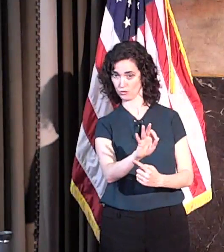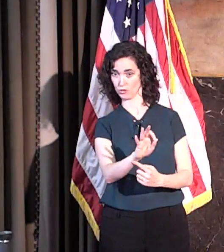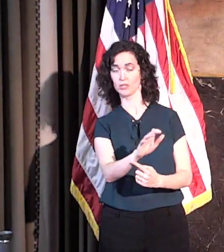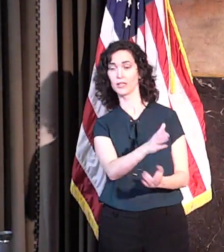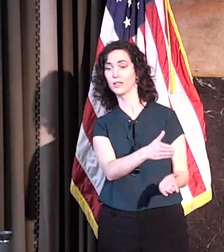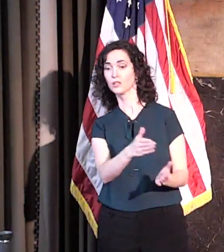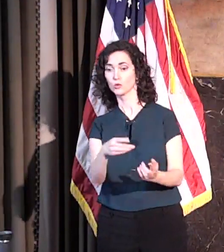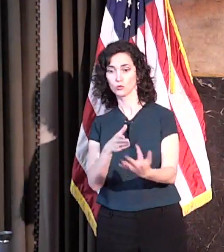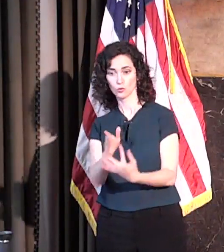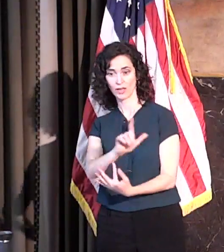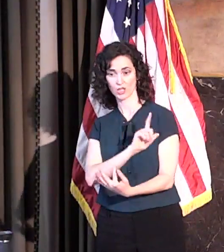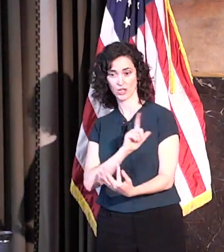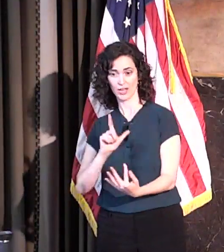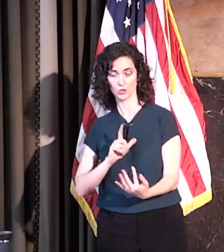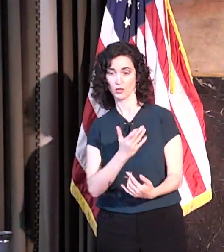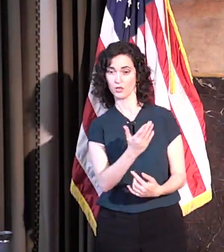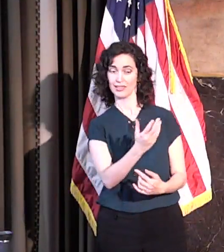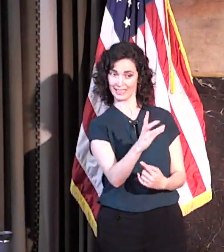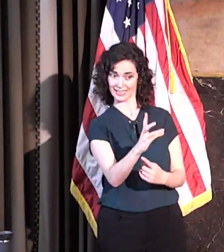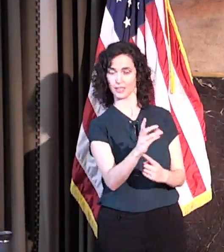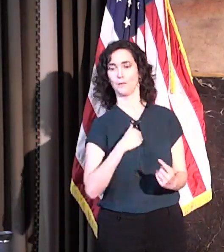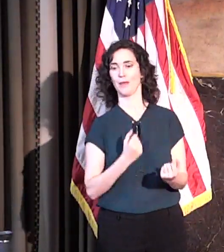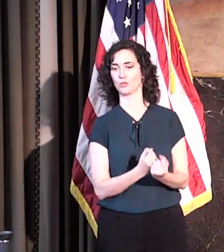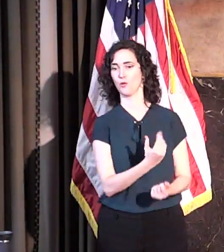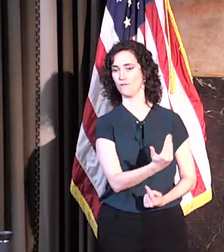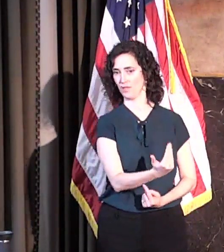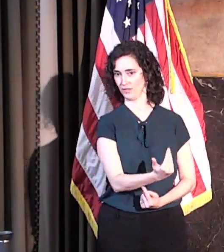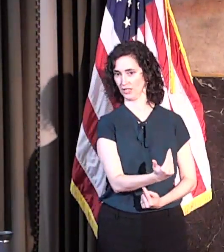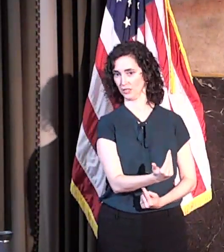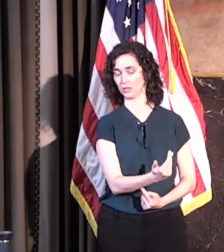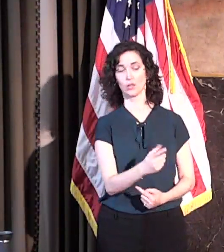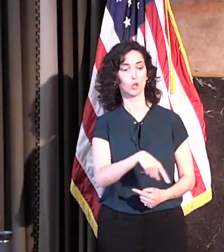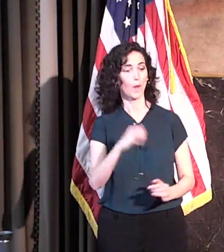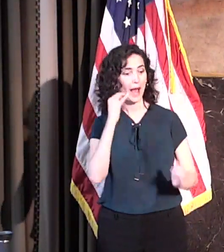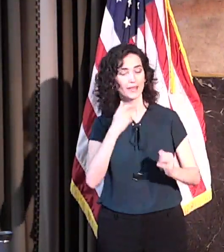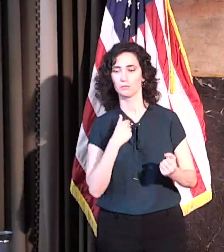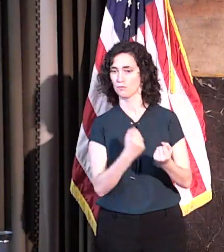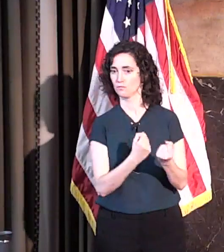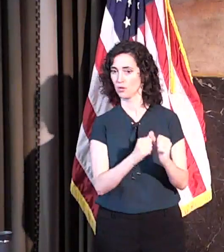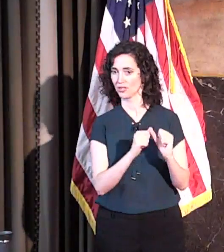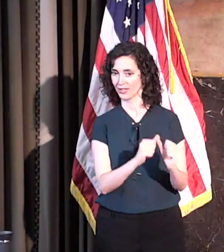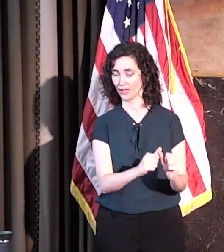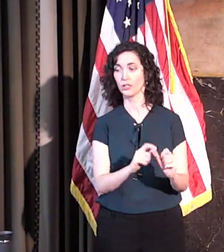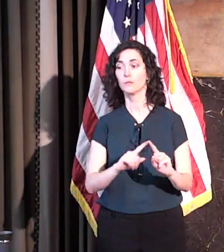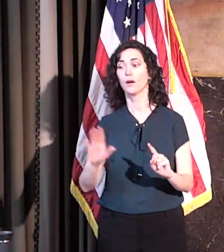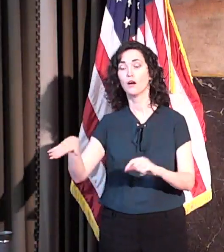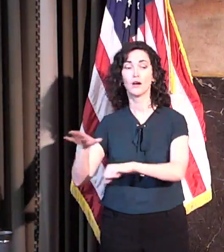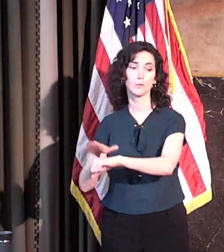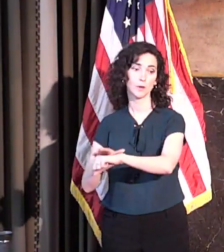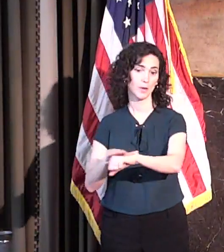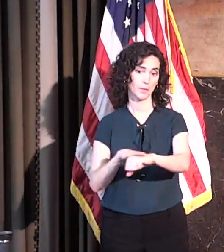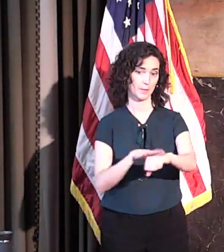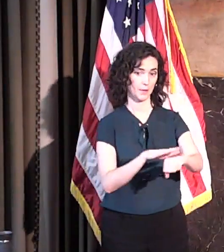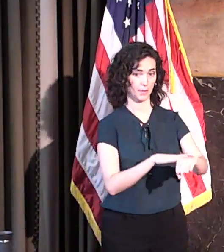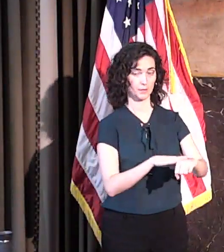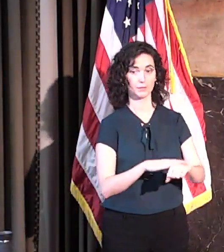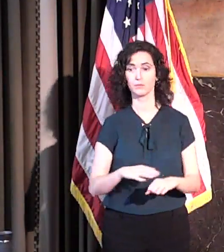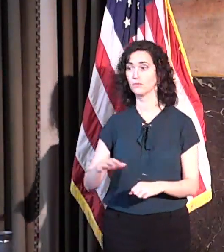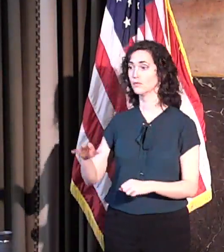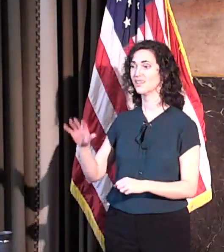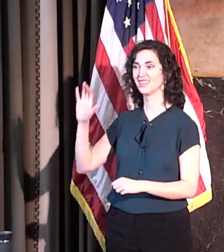legislature, continue to support the ideas that were put forth there. I would just caution everyone that the package